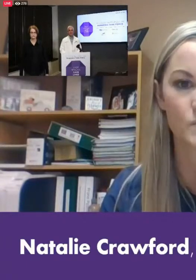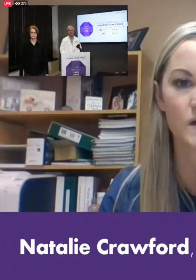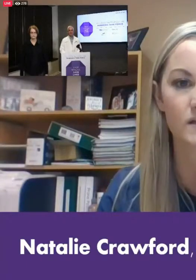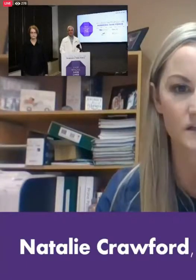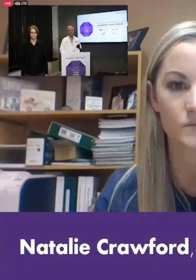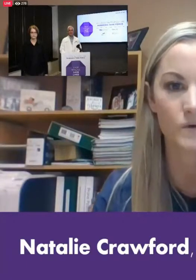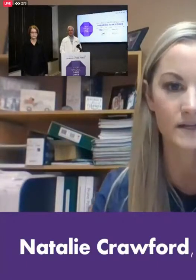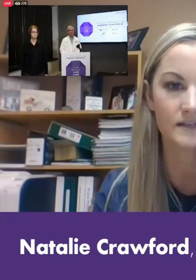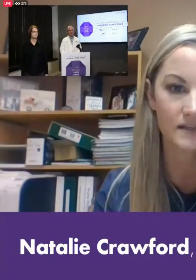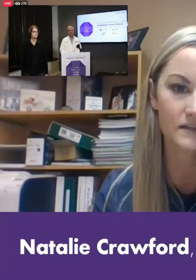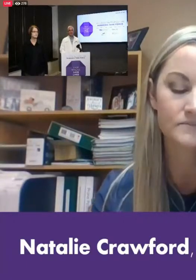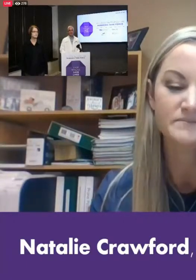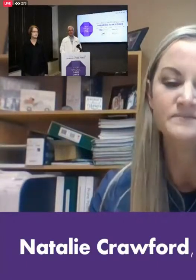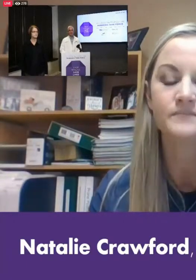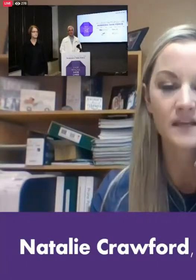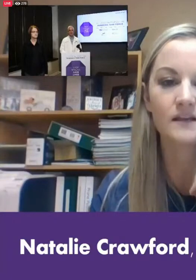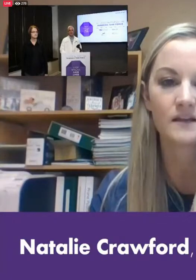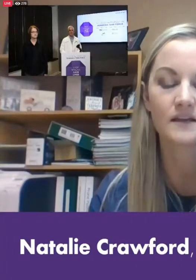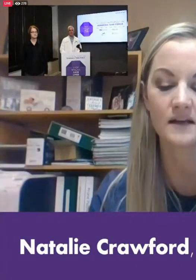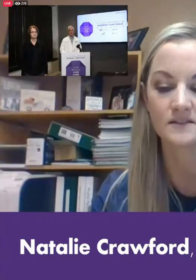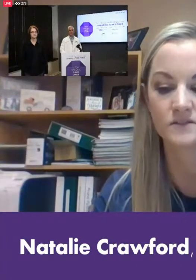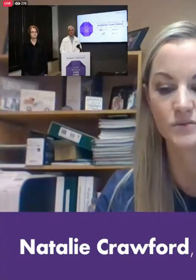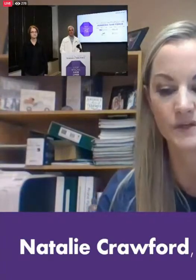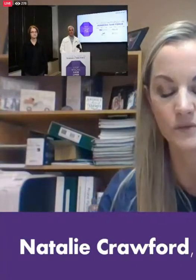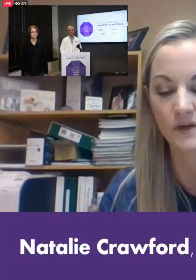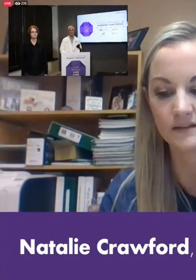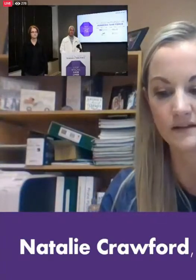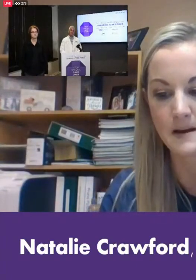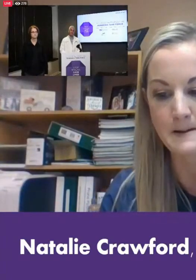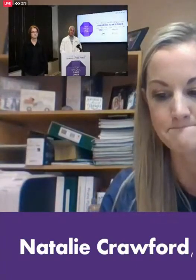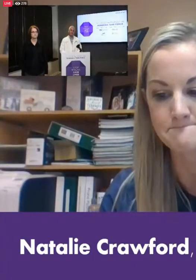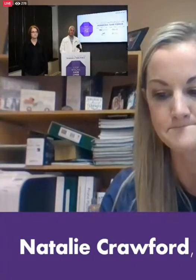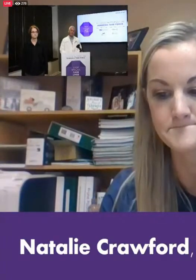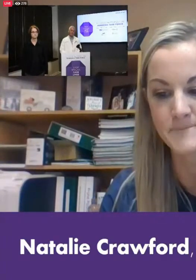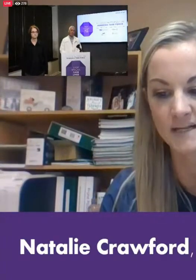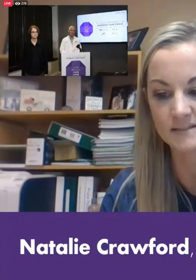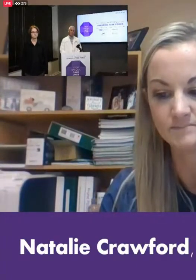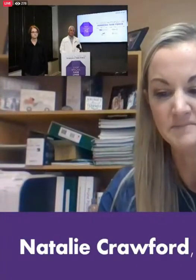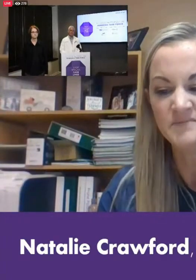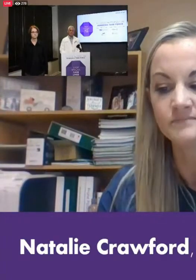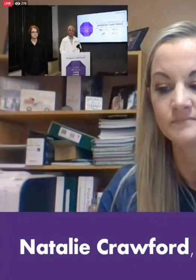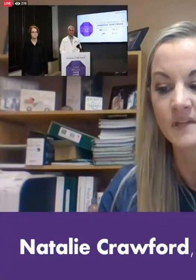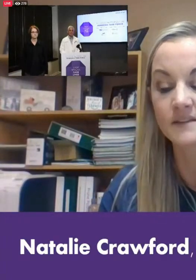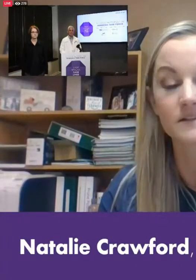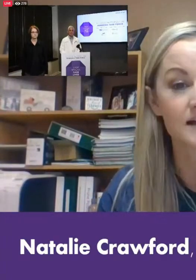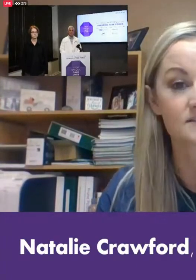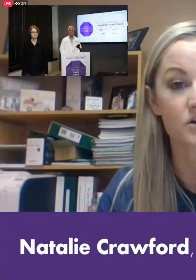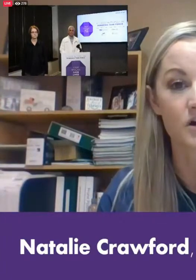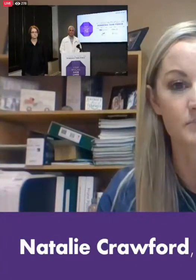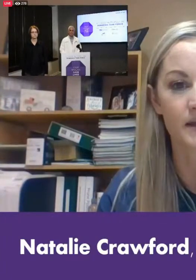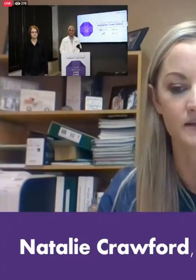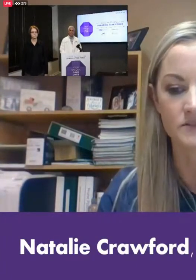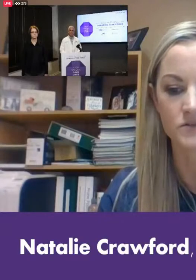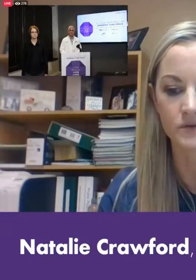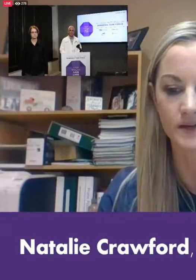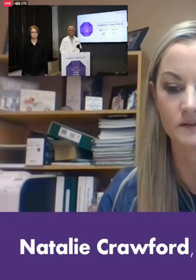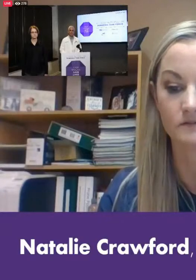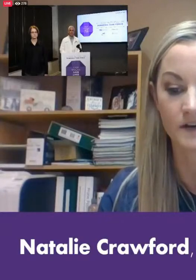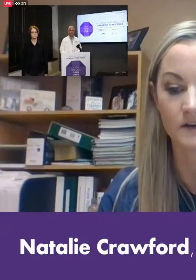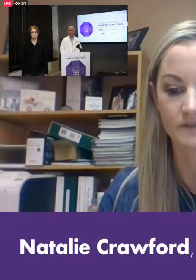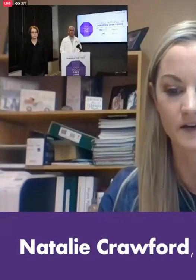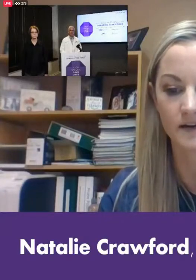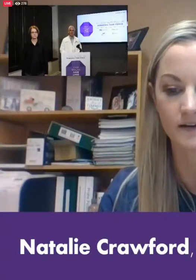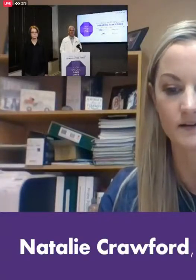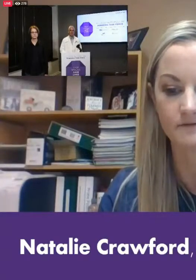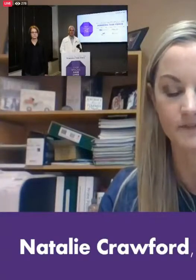say in what he wanted. He got to do what he wanted. But nonetheless, a heartbreaking story